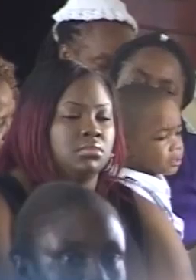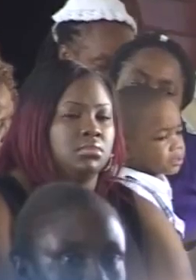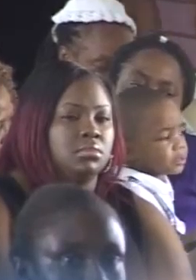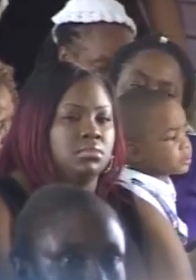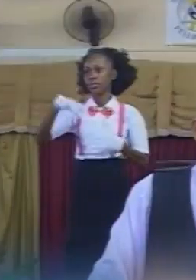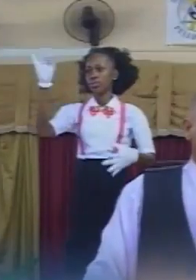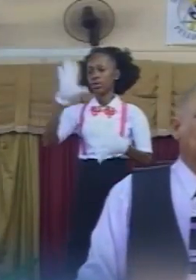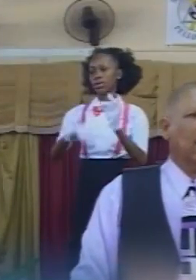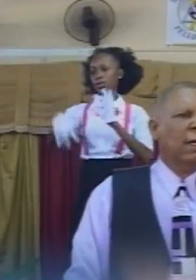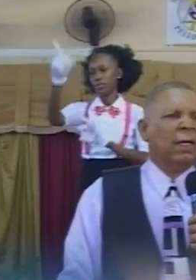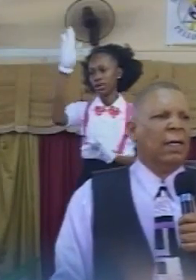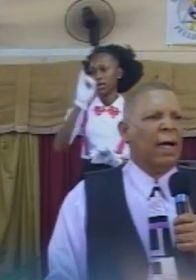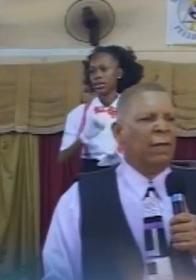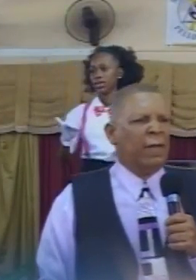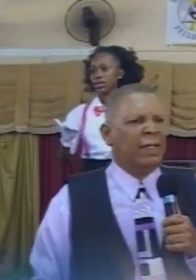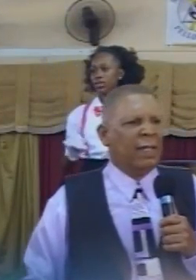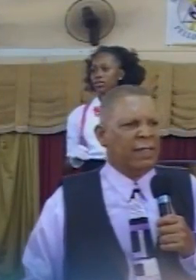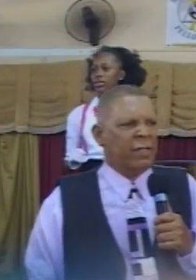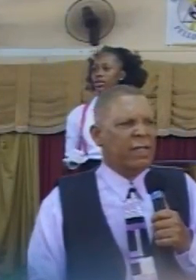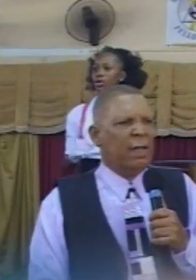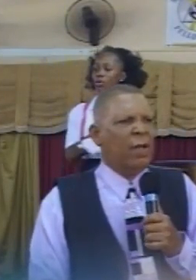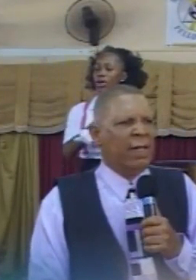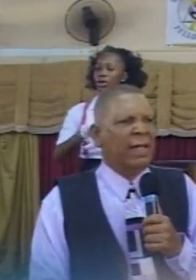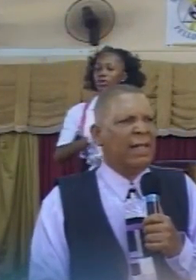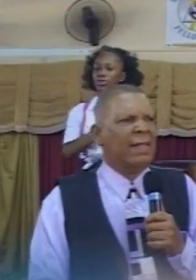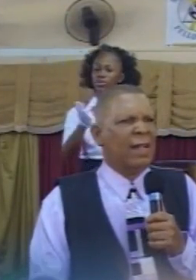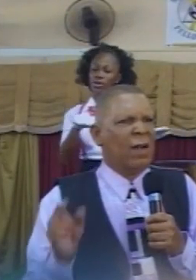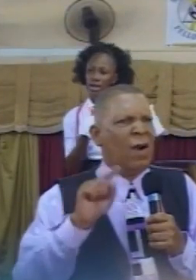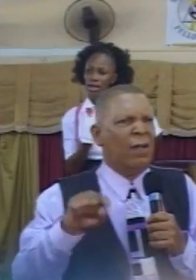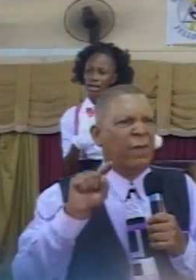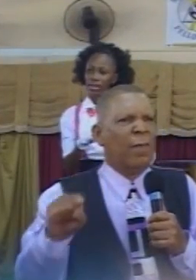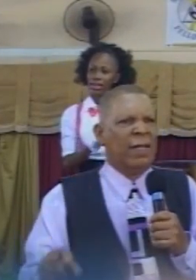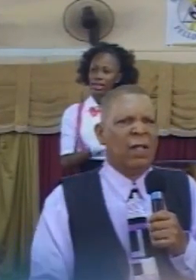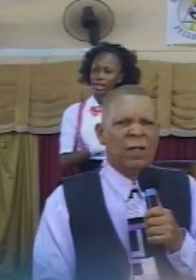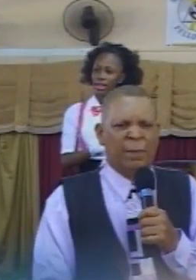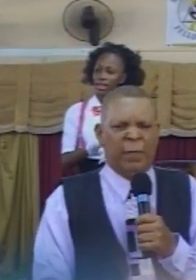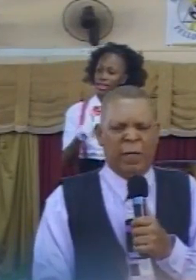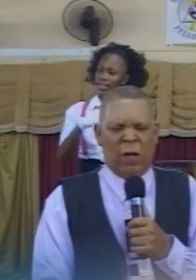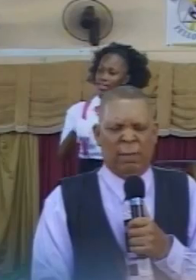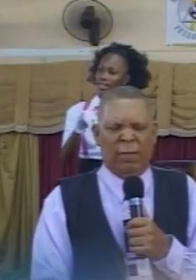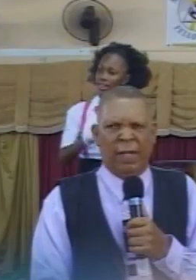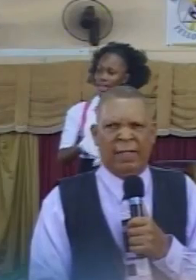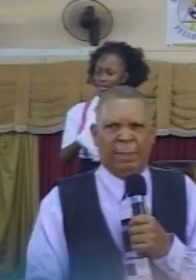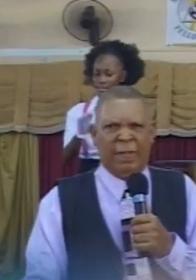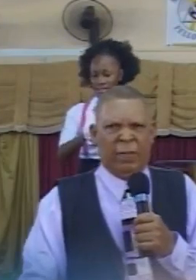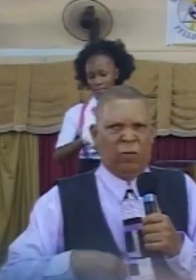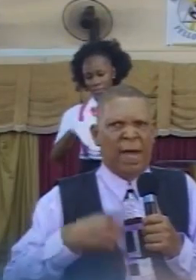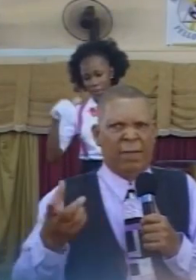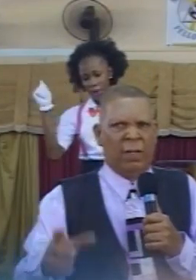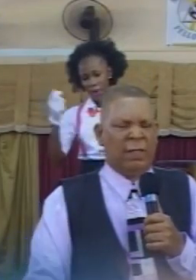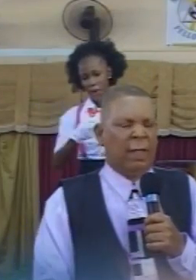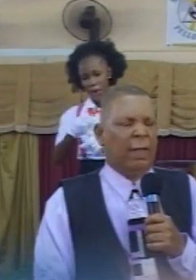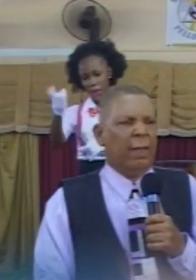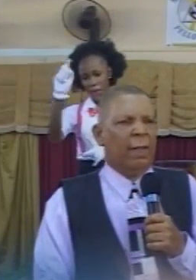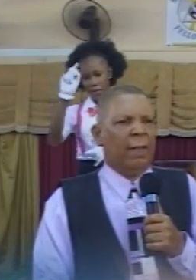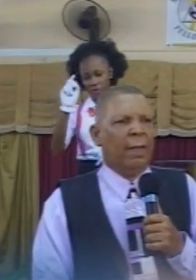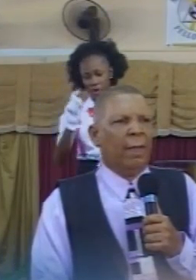at your heart and you're feeling sensations in your body, then that's a call from God. He's not going to speak to an audible voice. He speaks to you through my